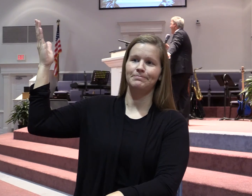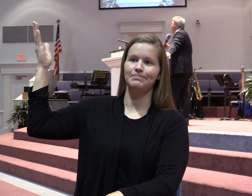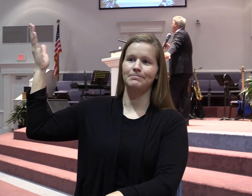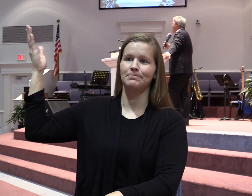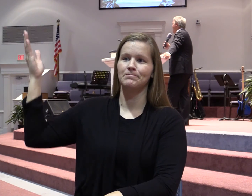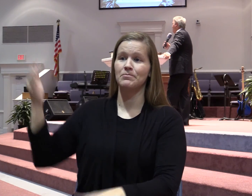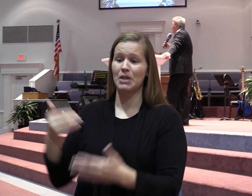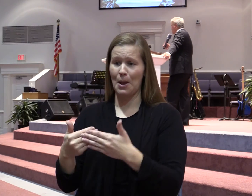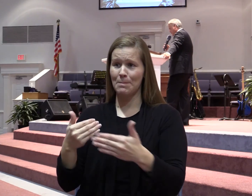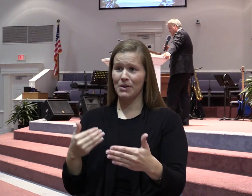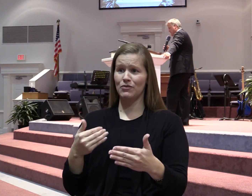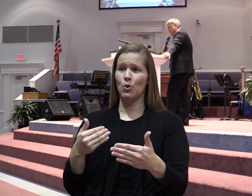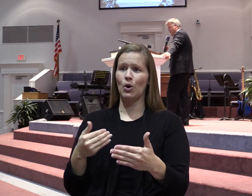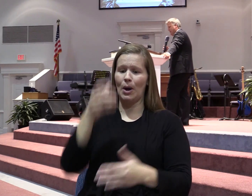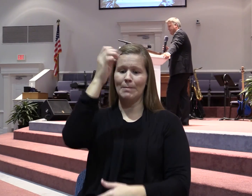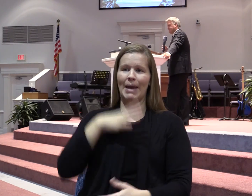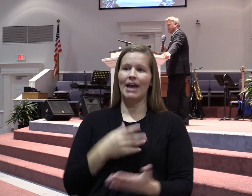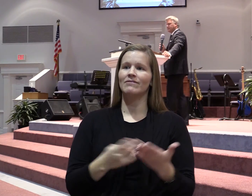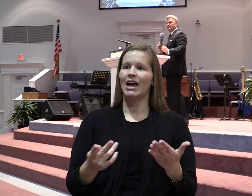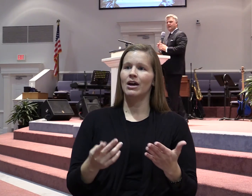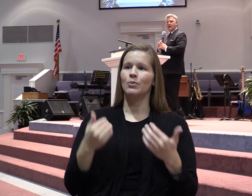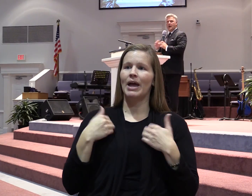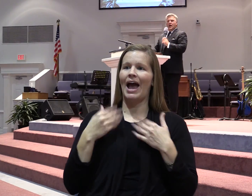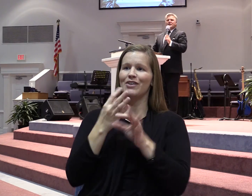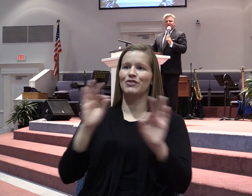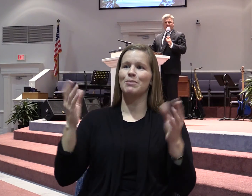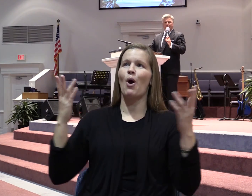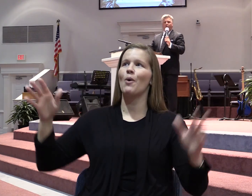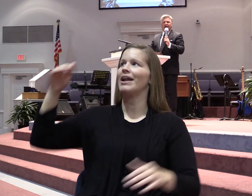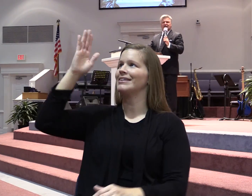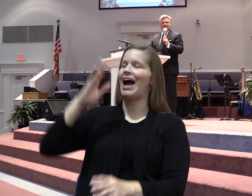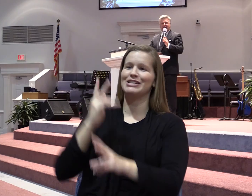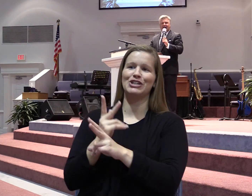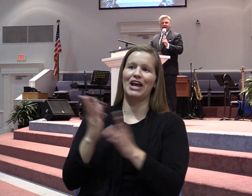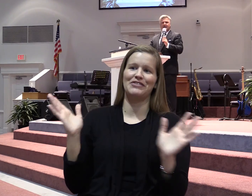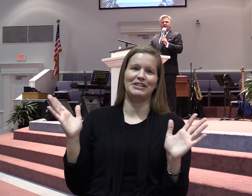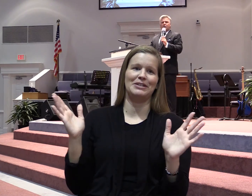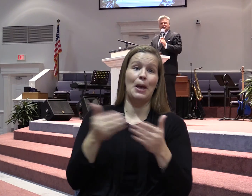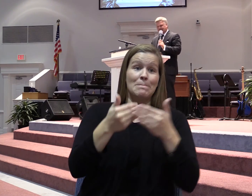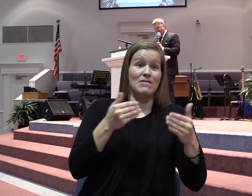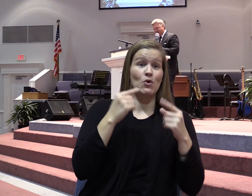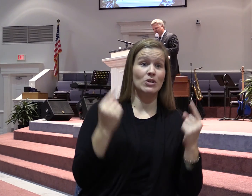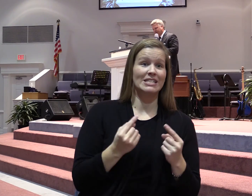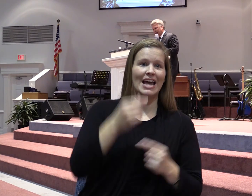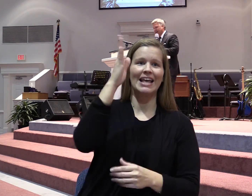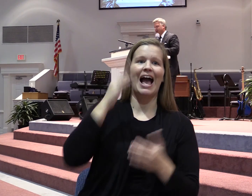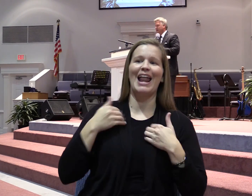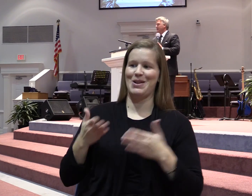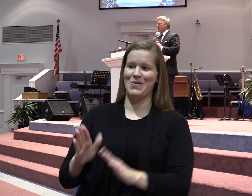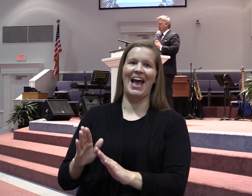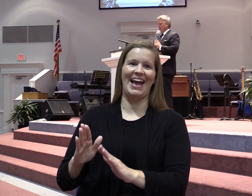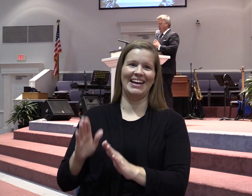Before humanity failed, there was freedom from failure. Before there was sin, there was escape from sin.